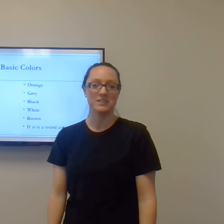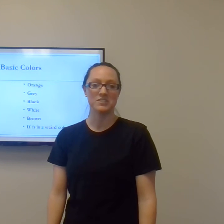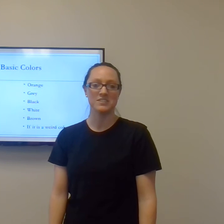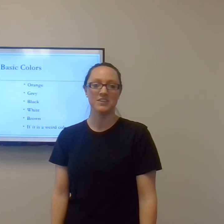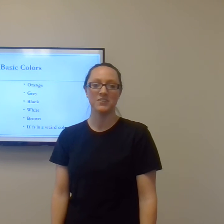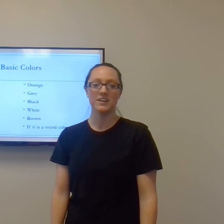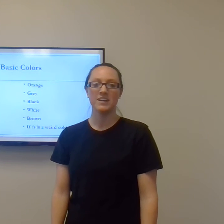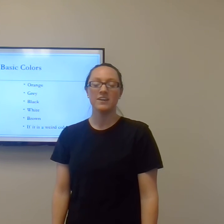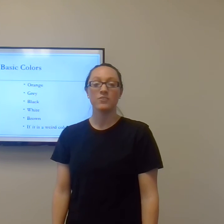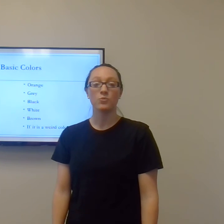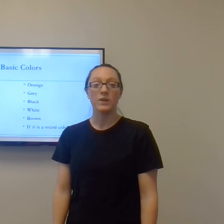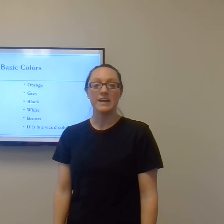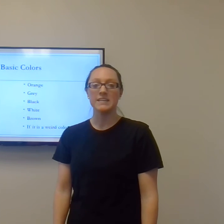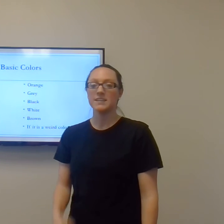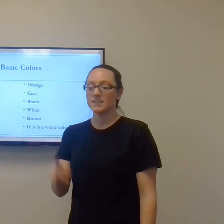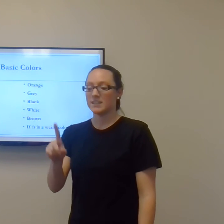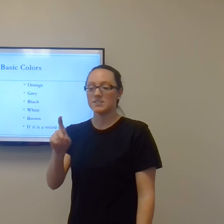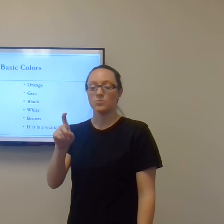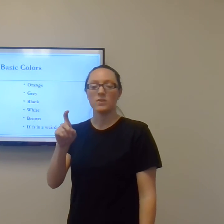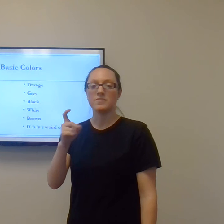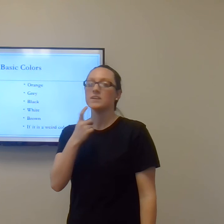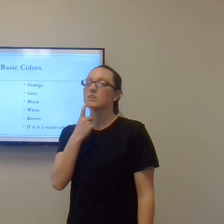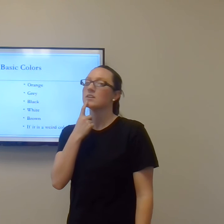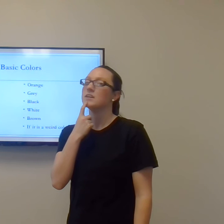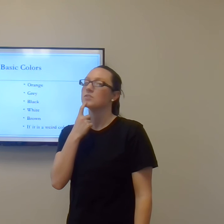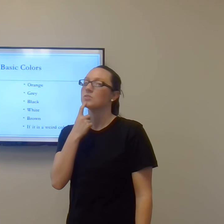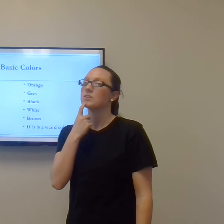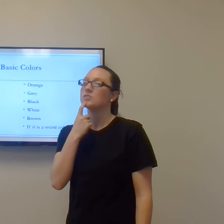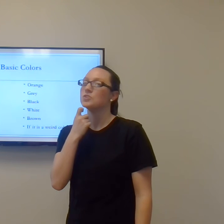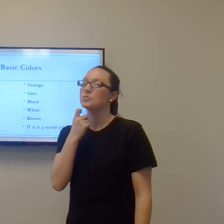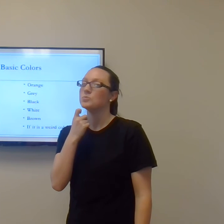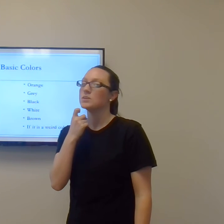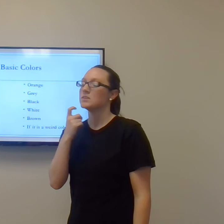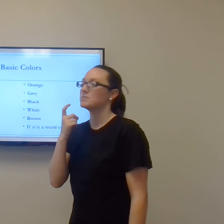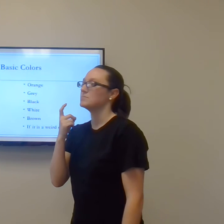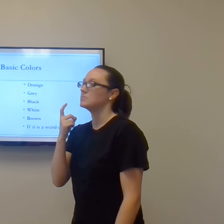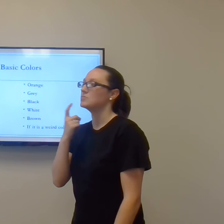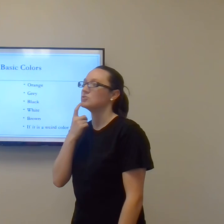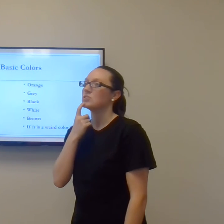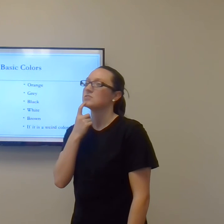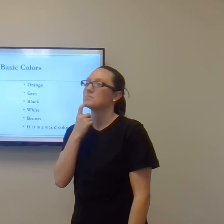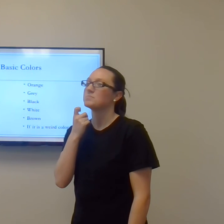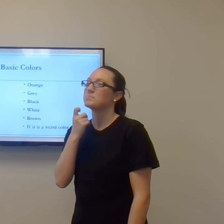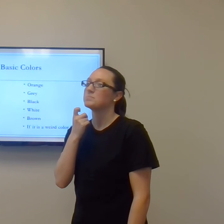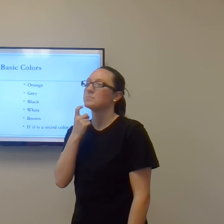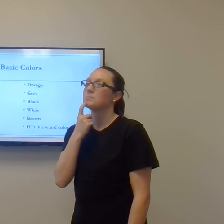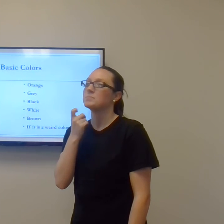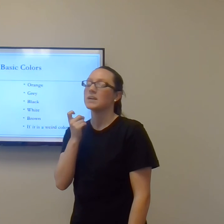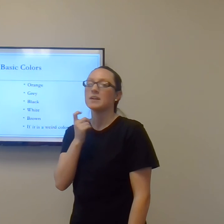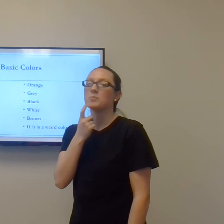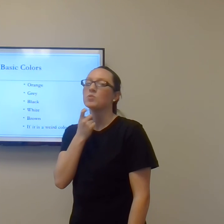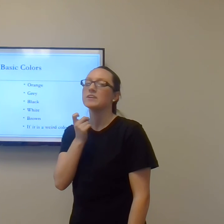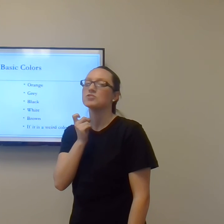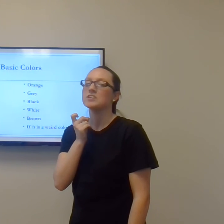information. So for red, it's one finger and you're going to just kind of pull out your chin